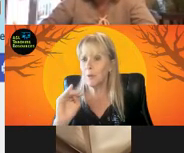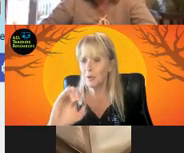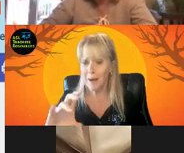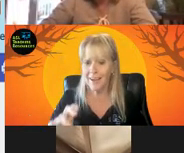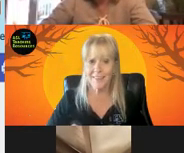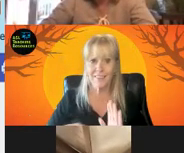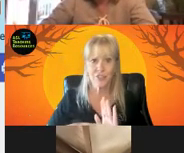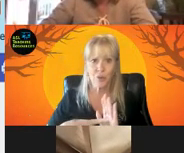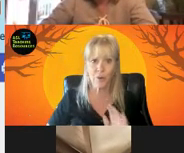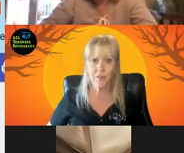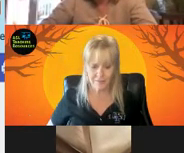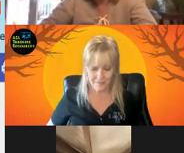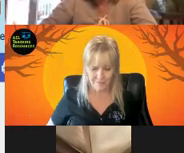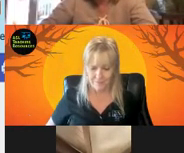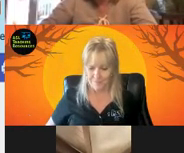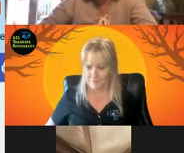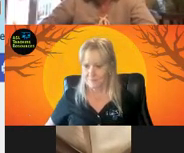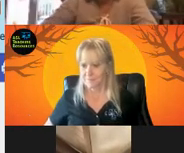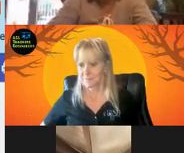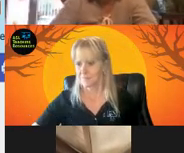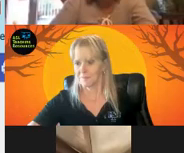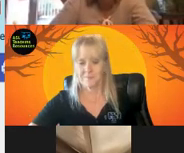you can open your mic and show her.